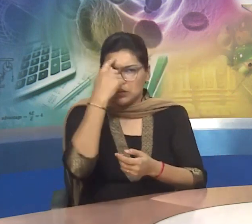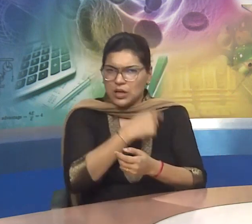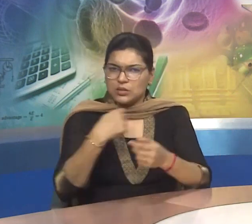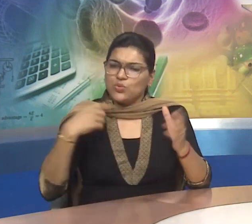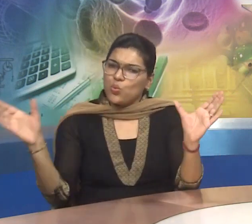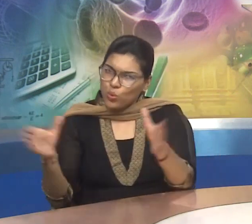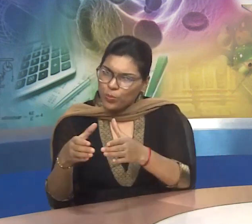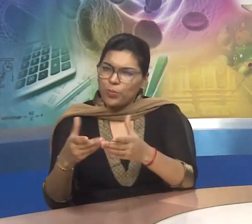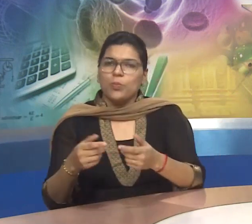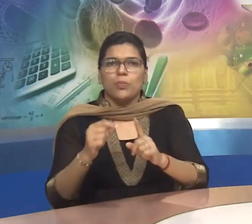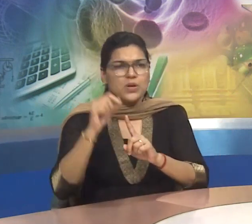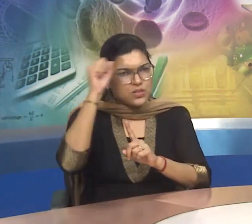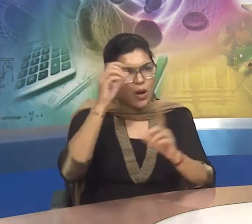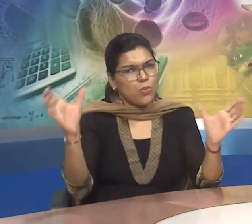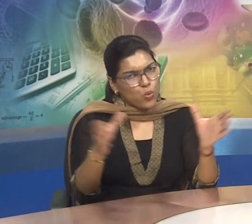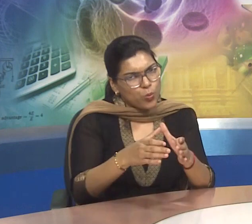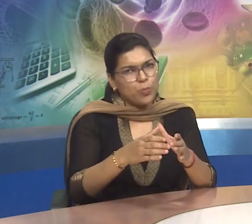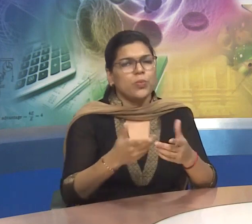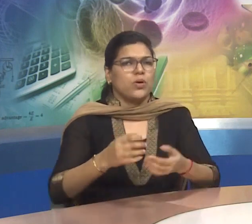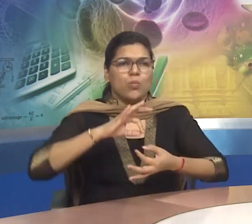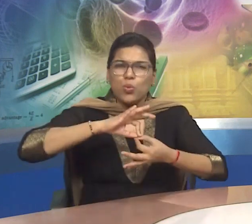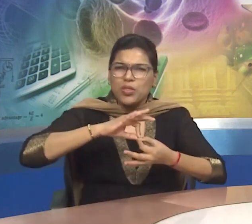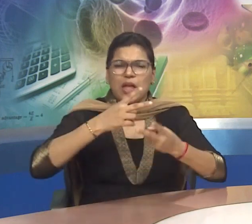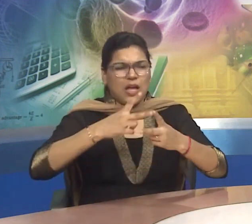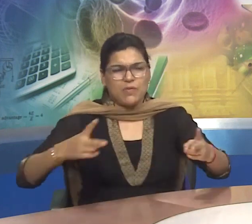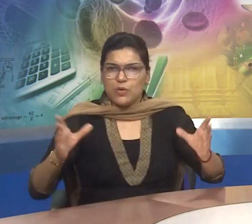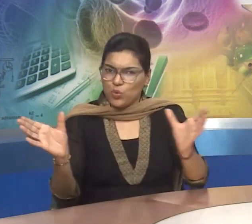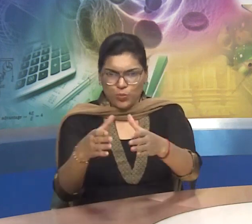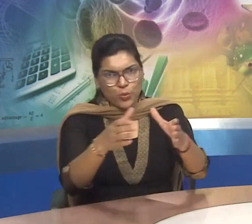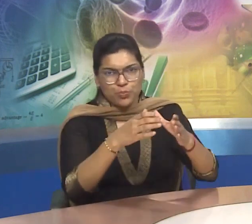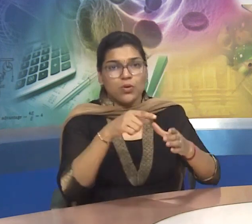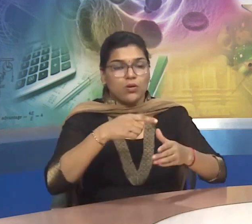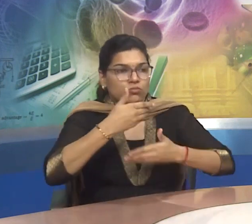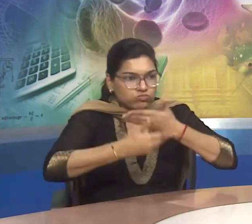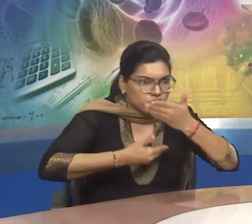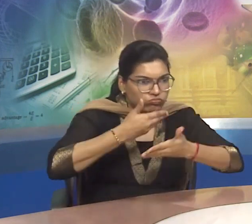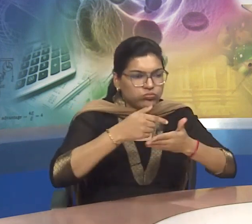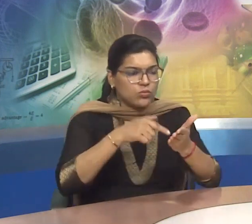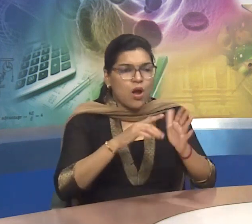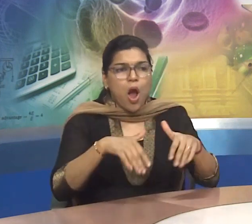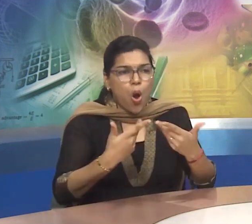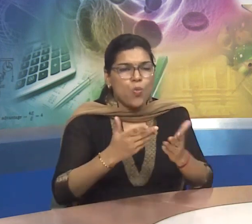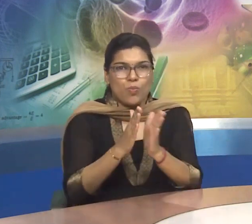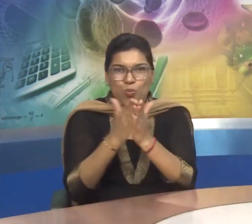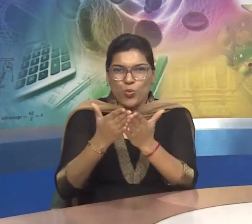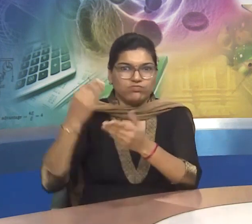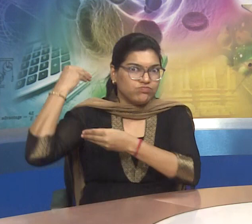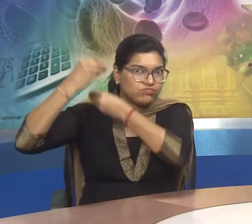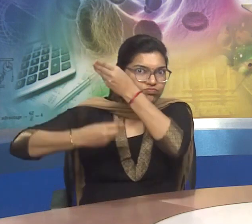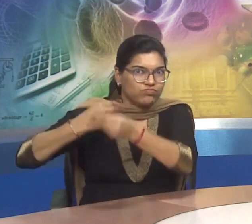any religion, whether it can be Hindu, Muslim, Sikh, Isai, any religion, they all have